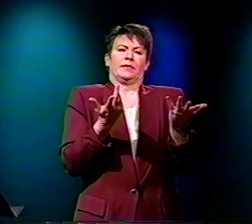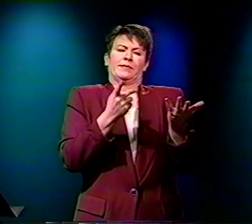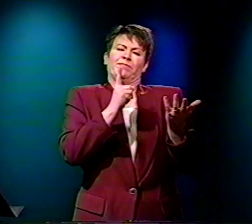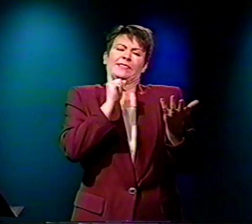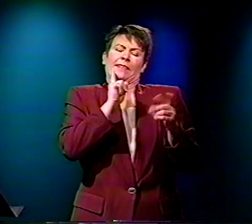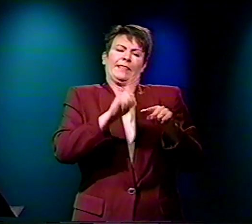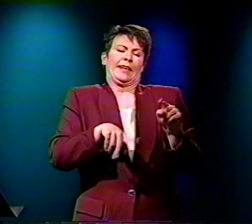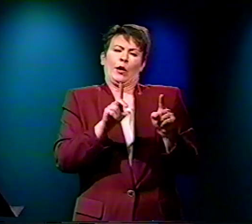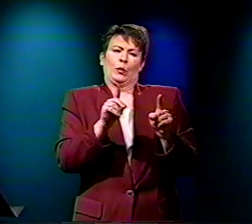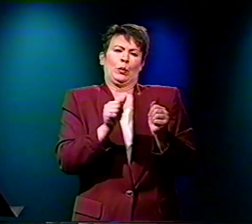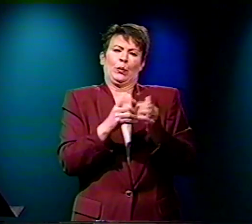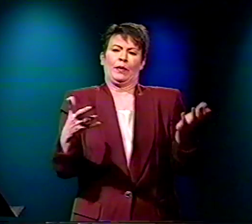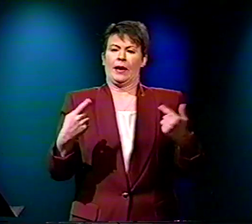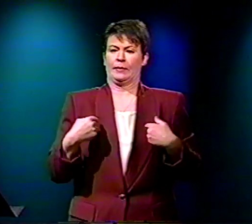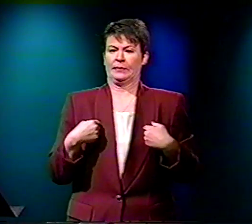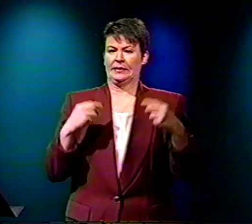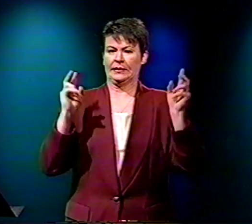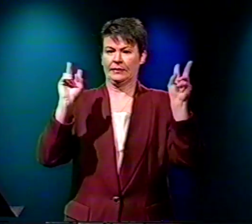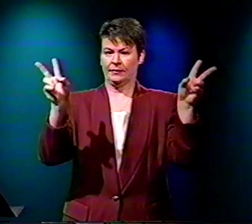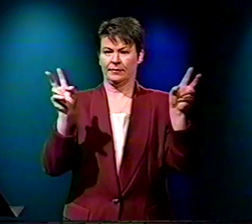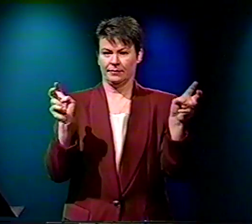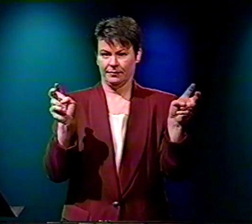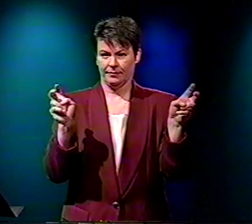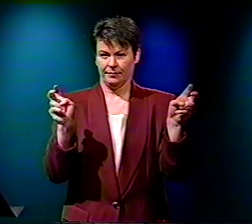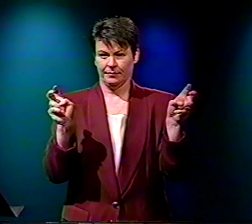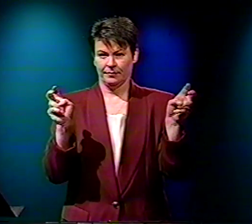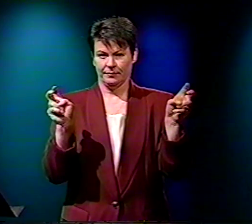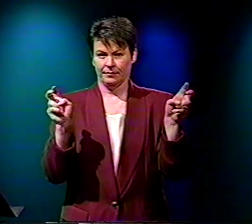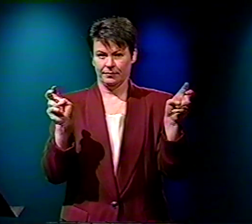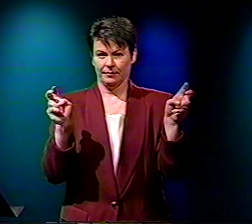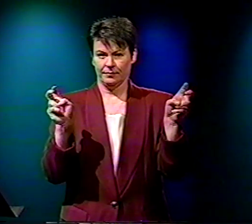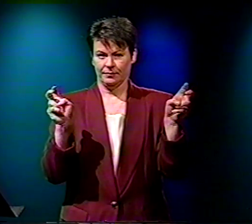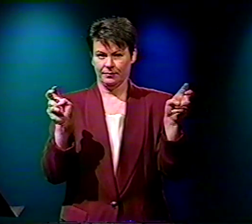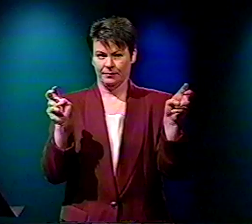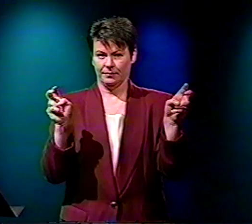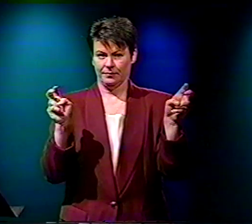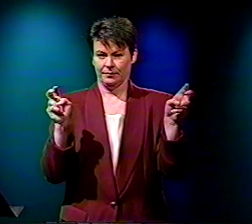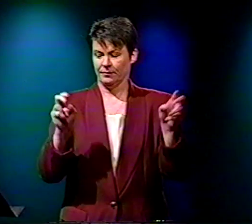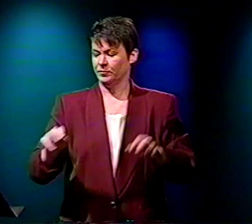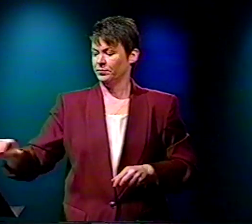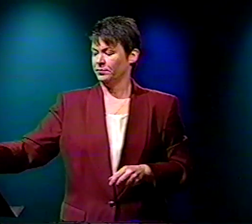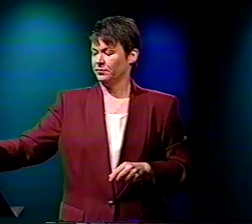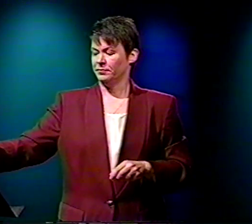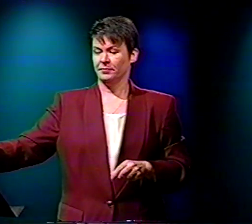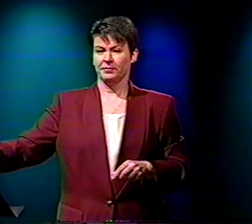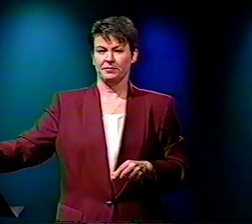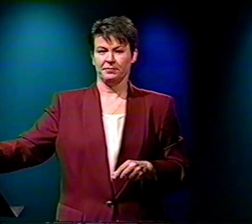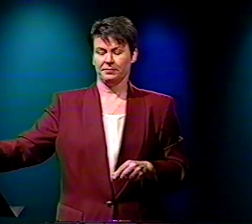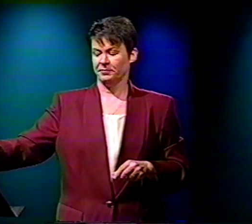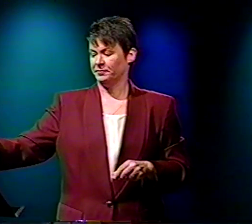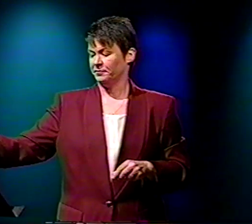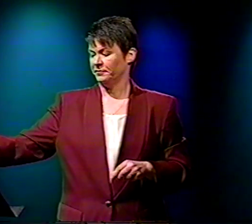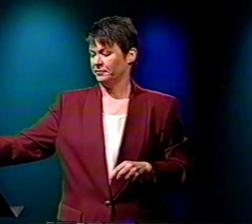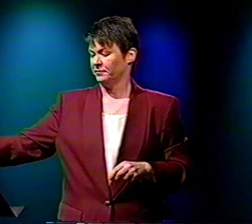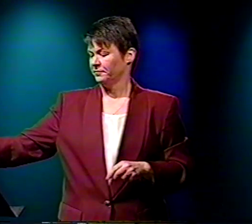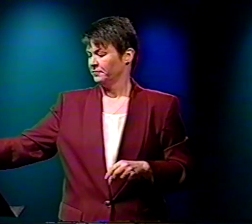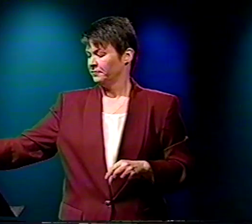dependency cycle. But yet interpreters often fall into that trap of viewing themselves as someone the deaf person cannot do